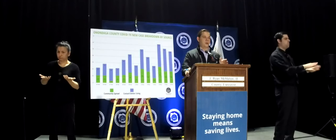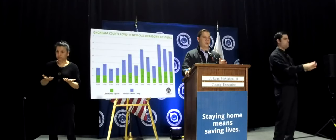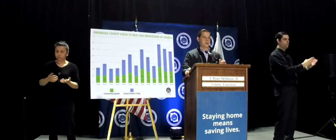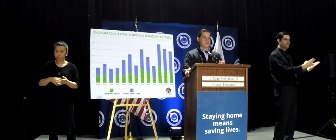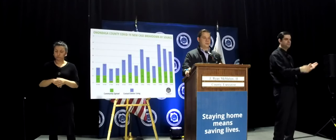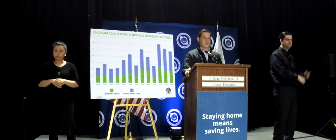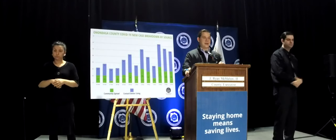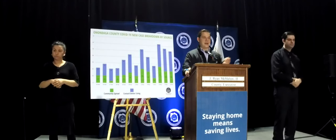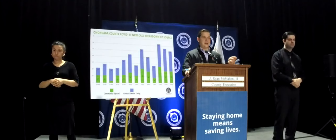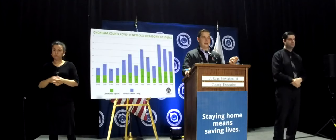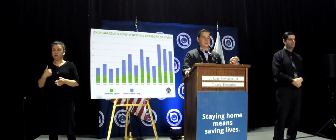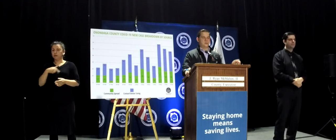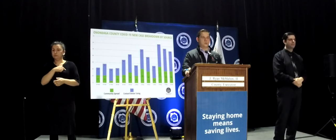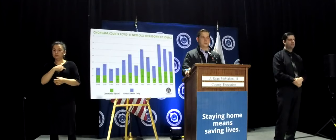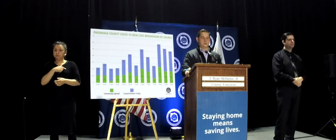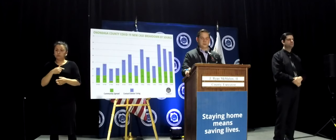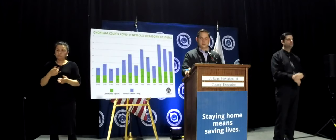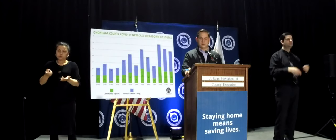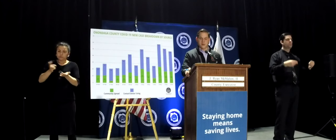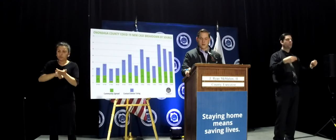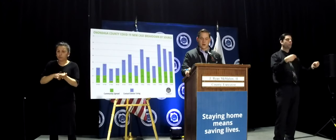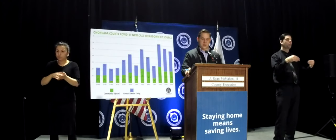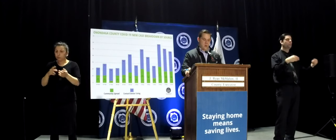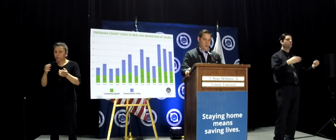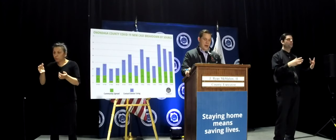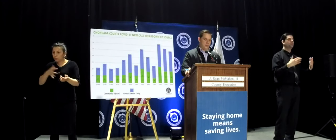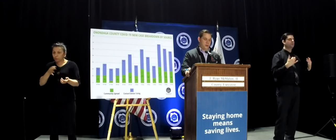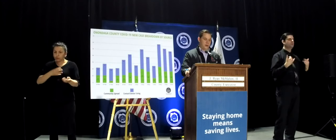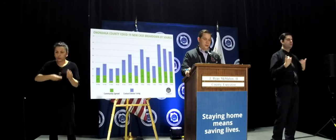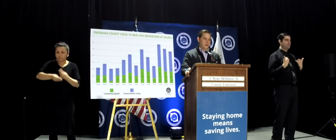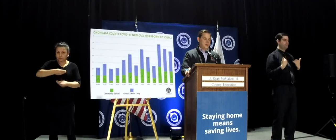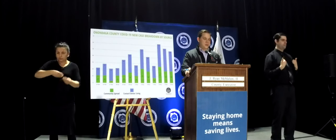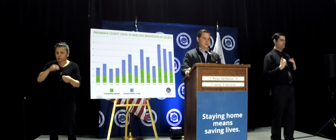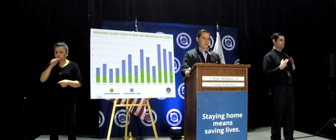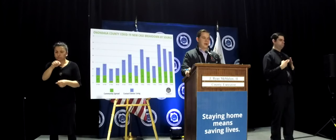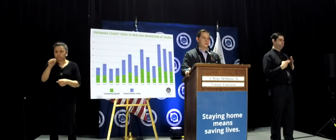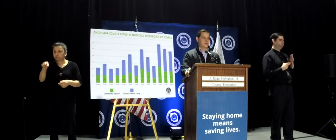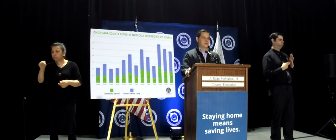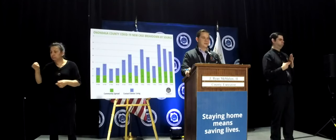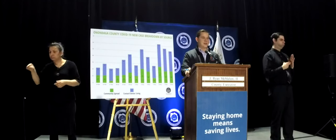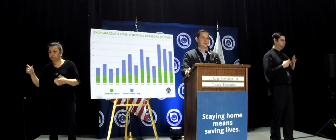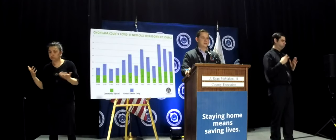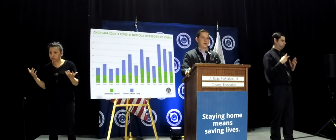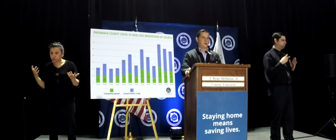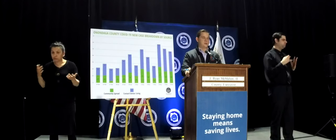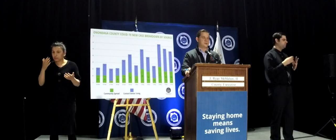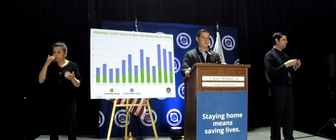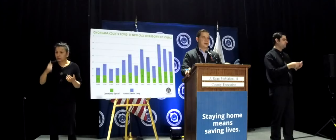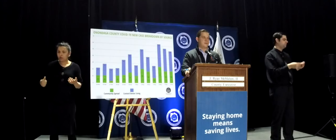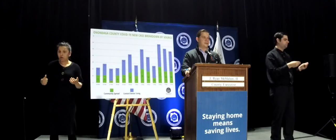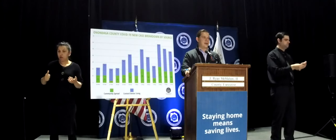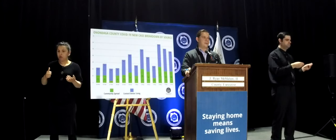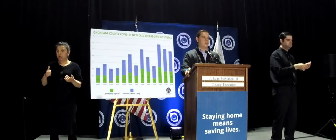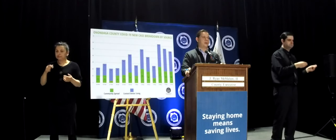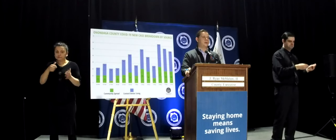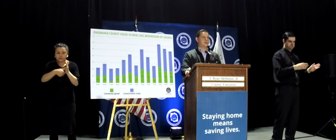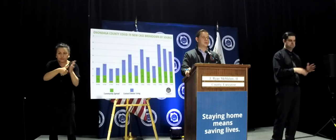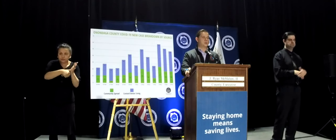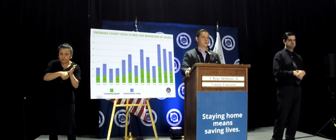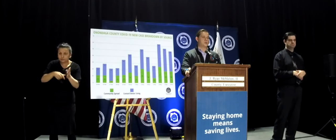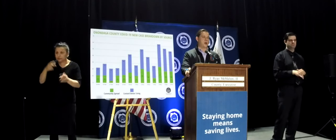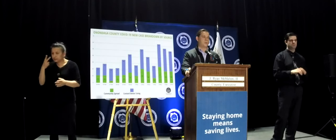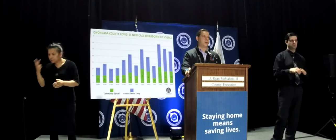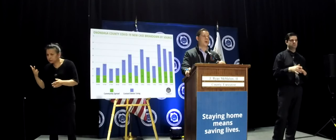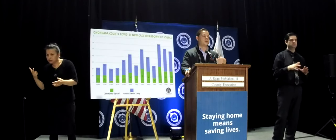loosening up regulations, maybe adding on some new businesses that weren't operating. This allows us to test the virus every time a